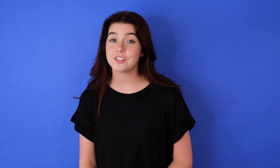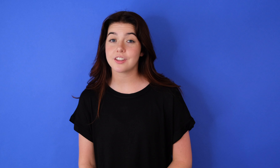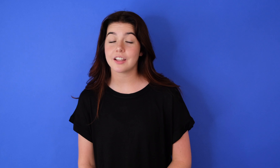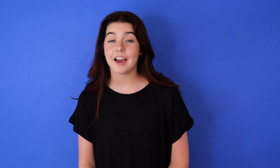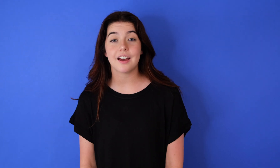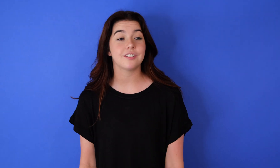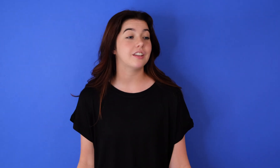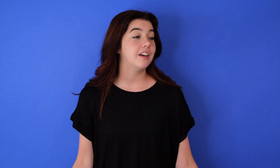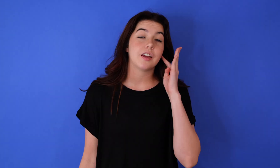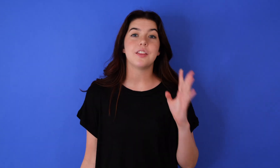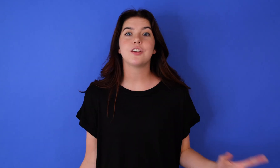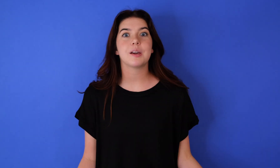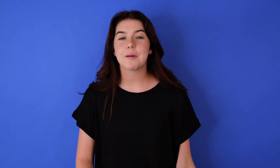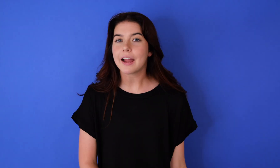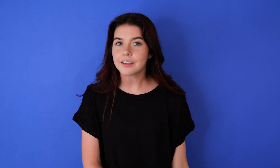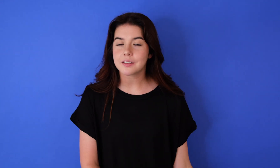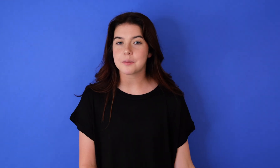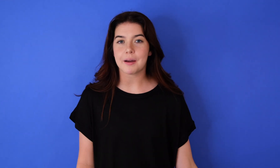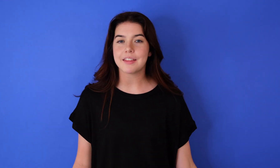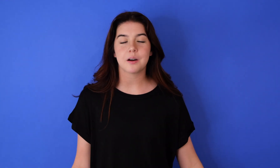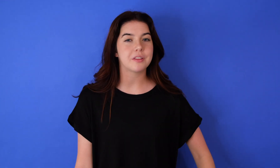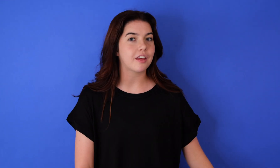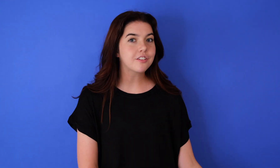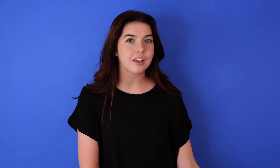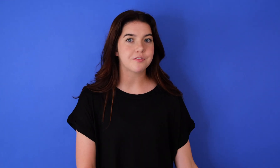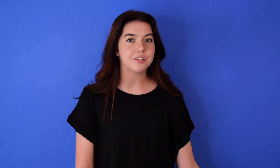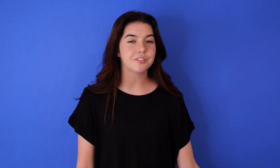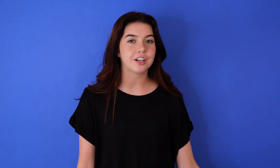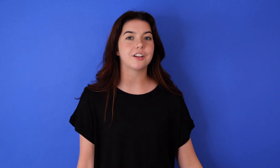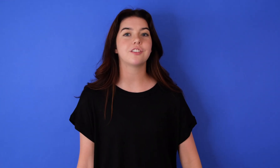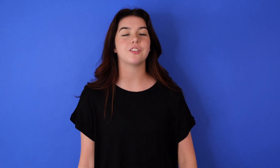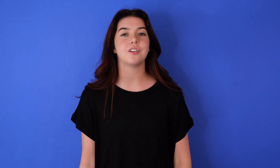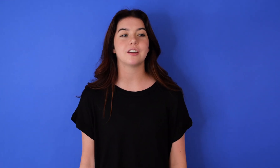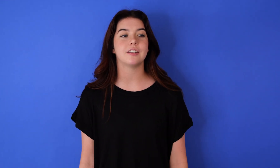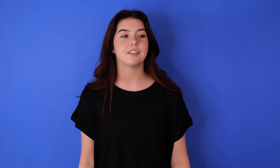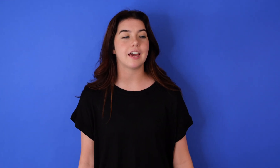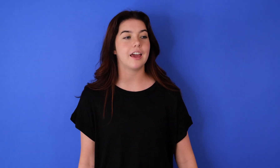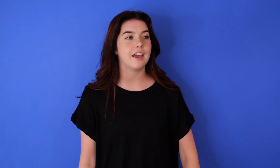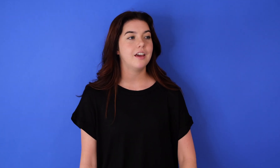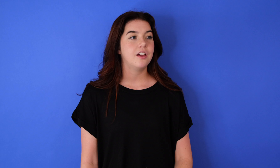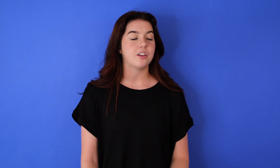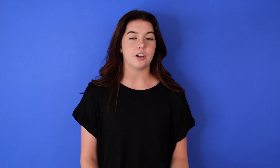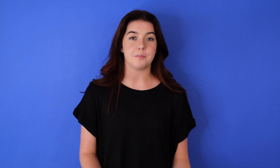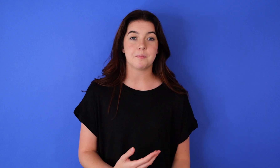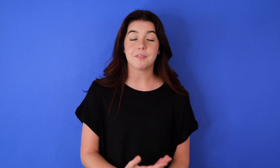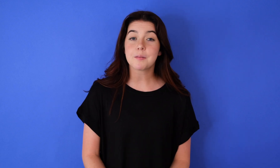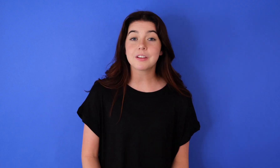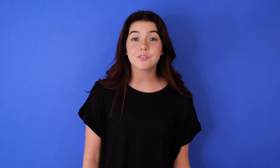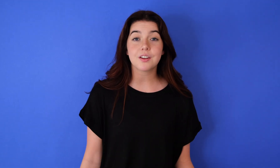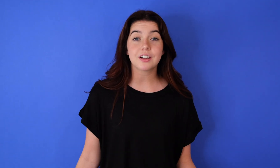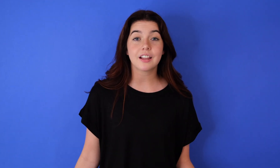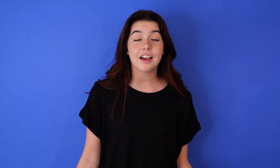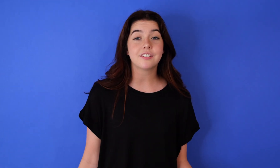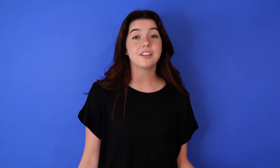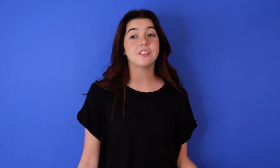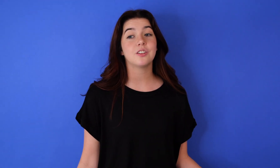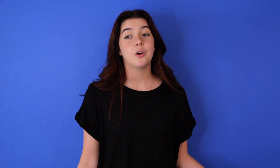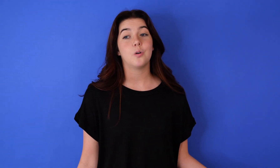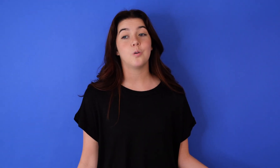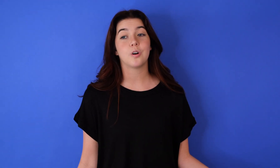the class, and then you can combine that with the other stuff you've learned. So you could say your family's favorite classes, or